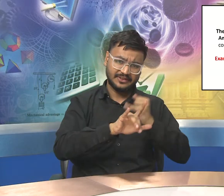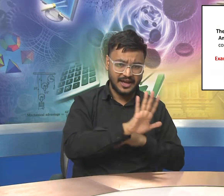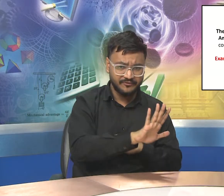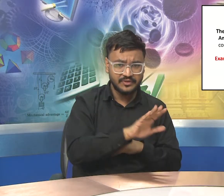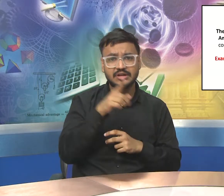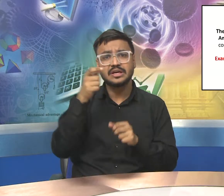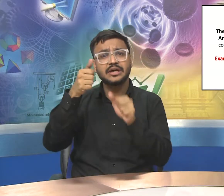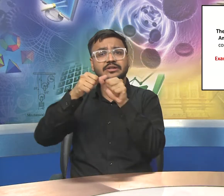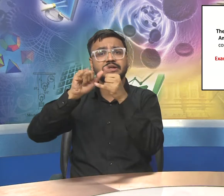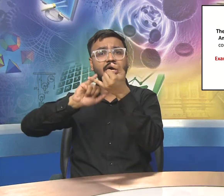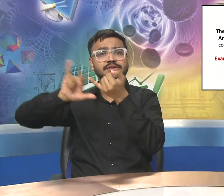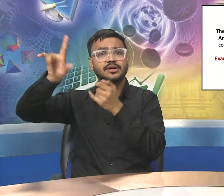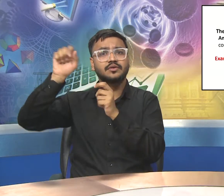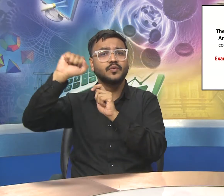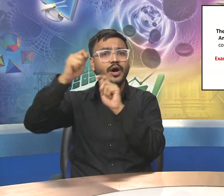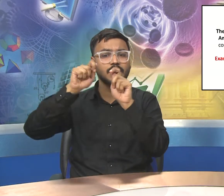Second, the sign of T.